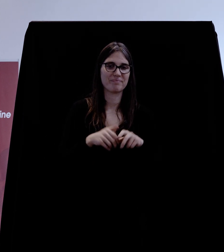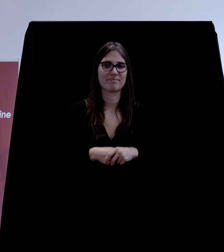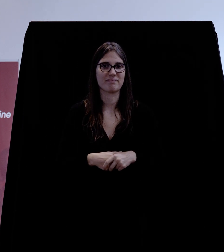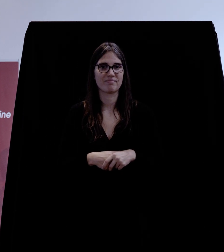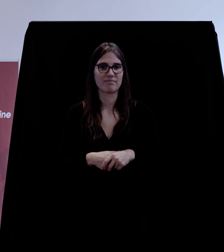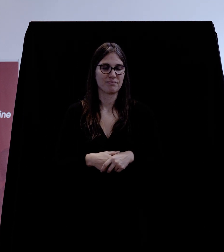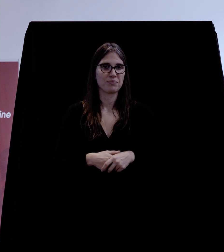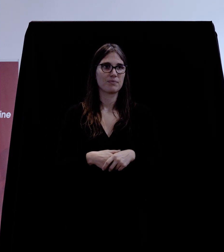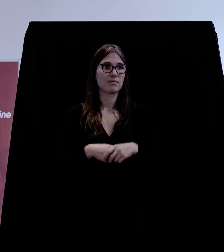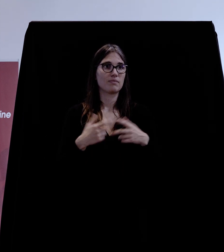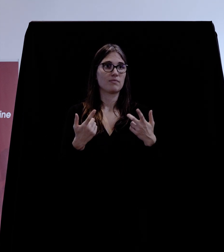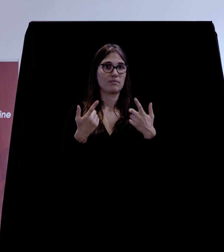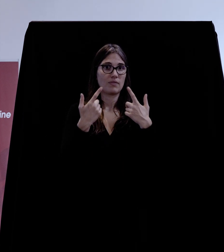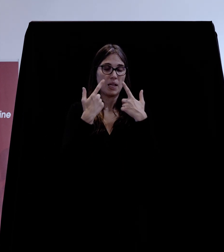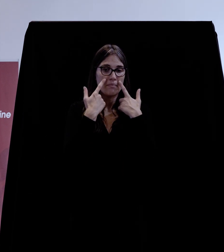toilet and have a bowel movement.